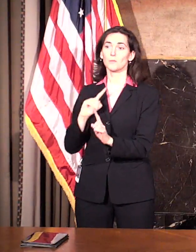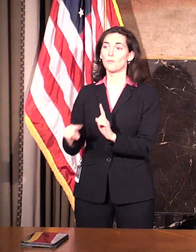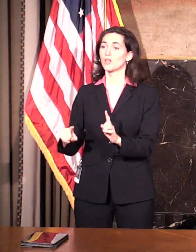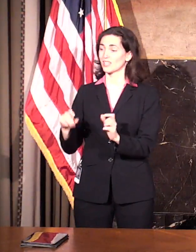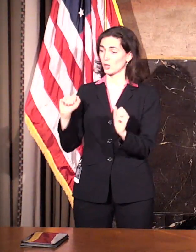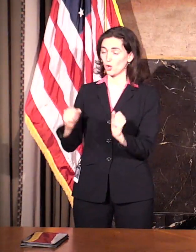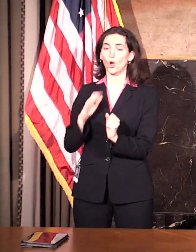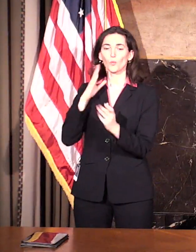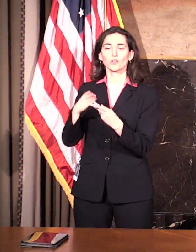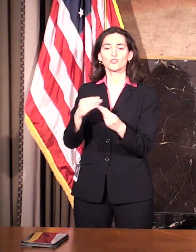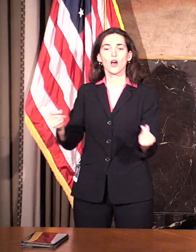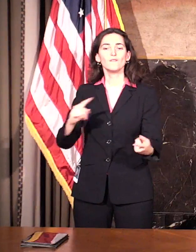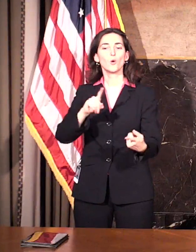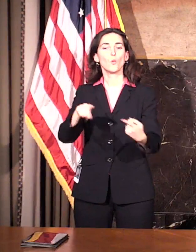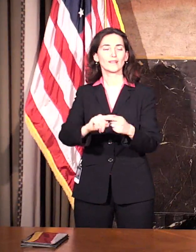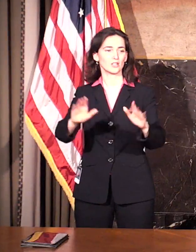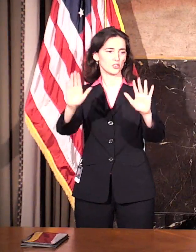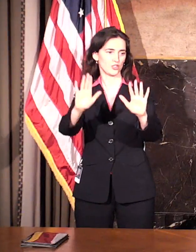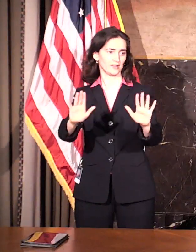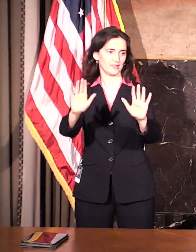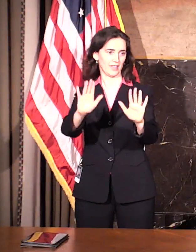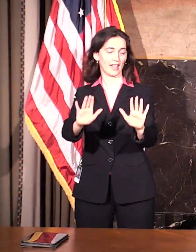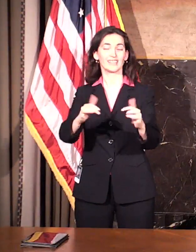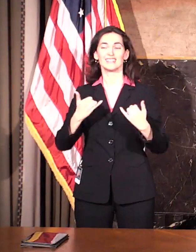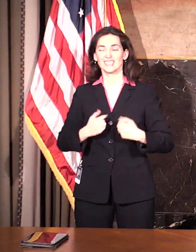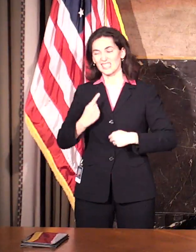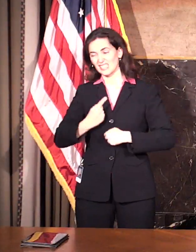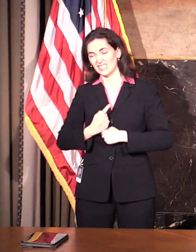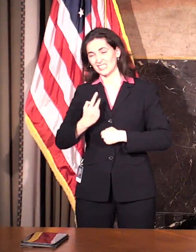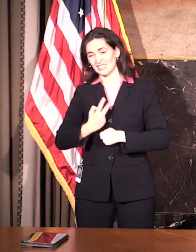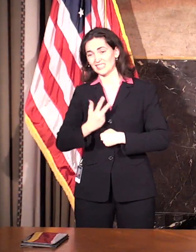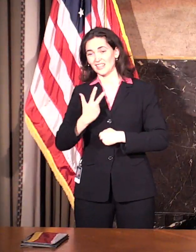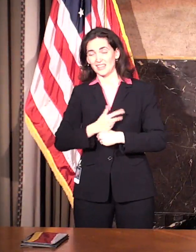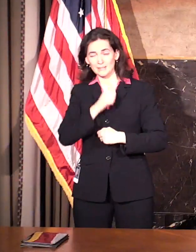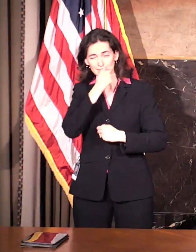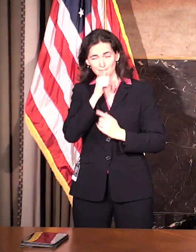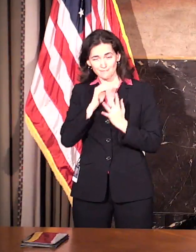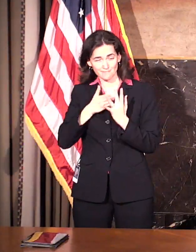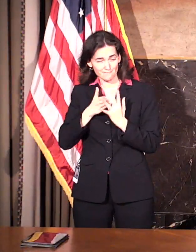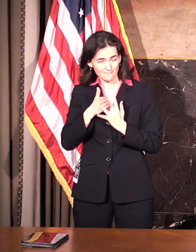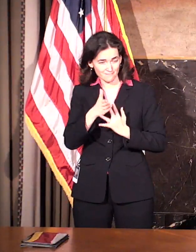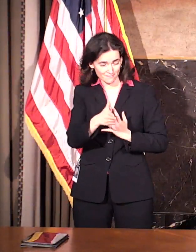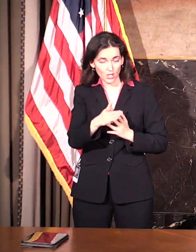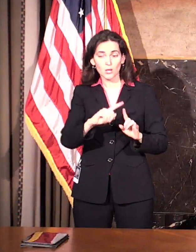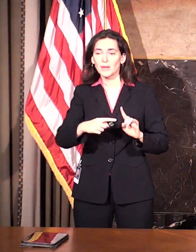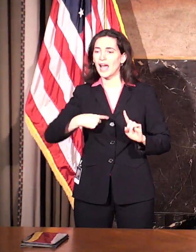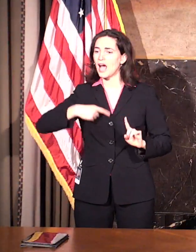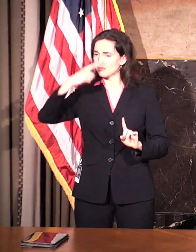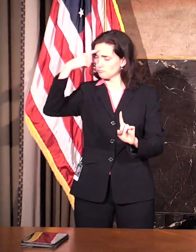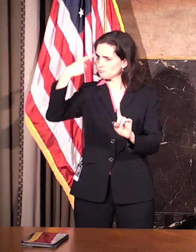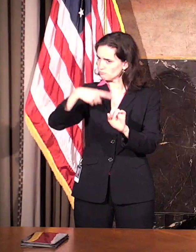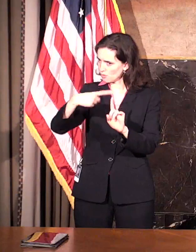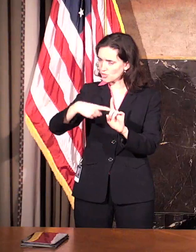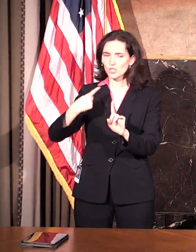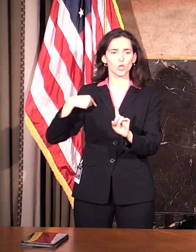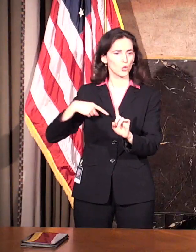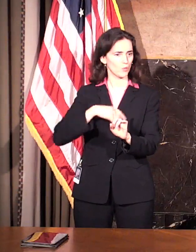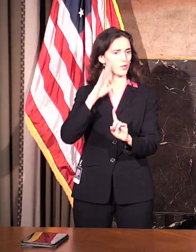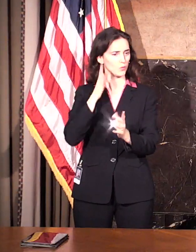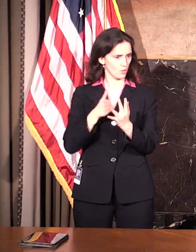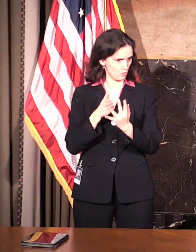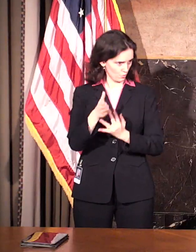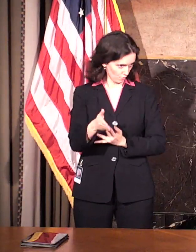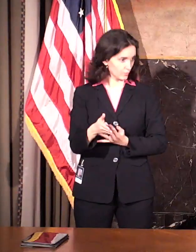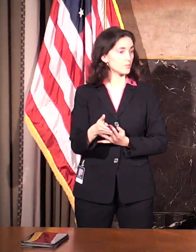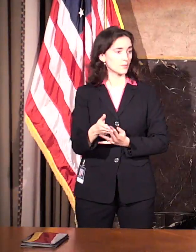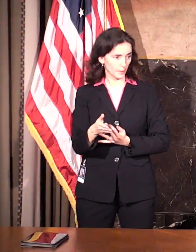we still have a couple of 3 days to go. And I'm optimistic that we're going to get through it and get